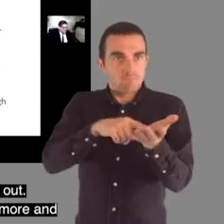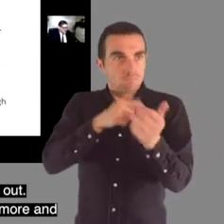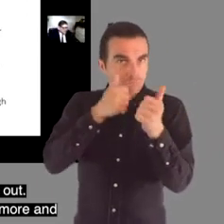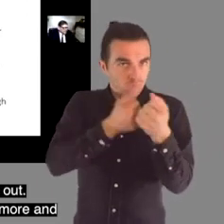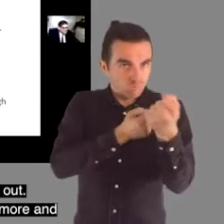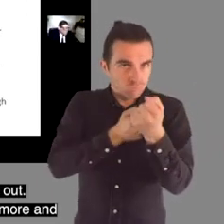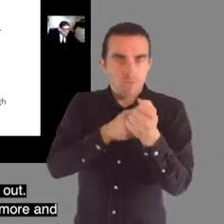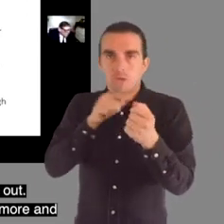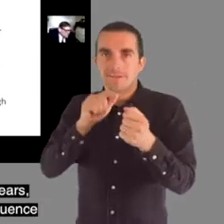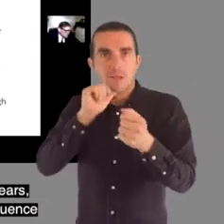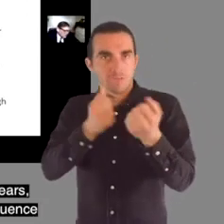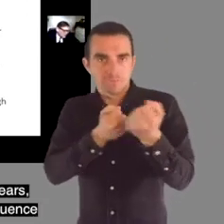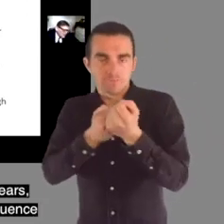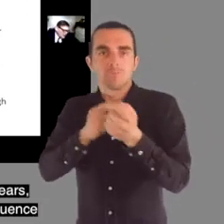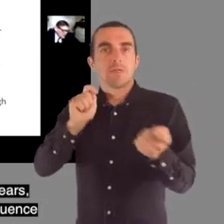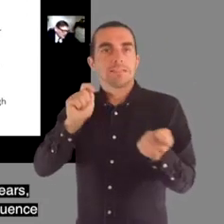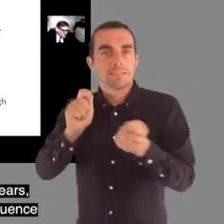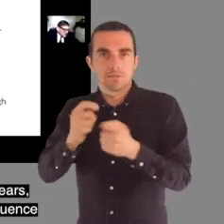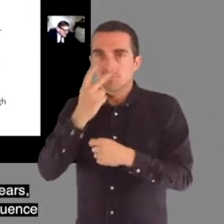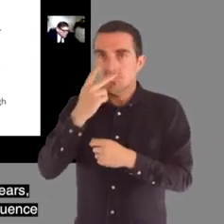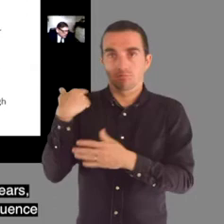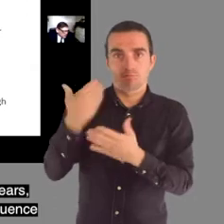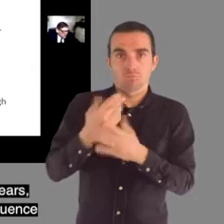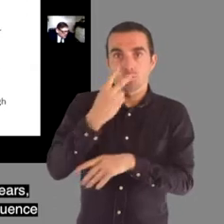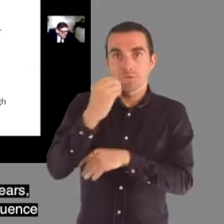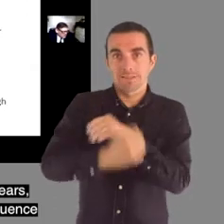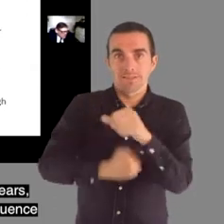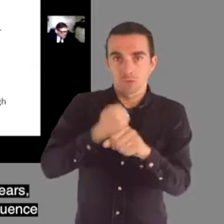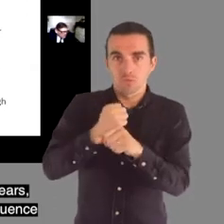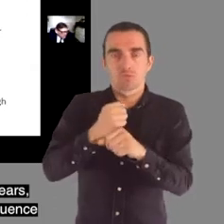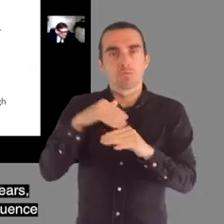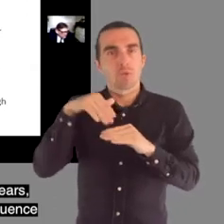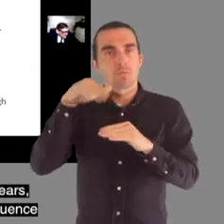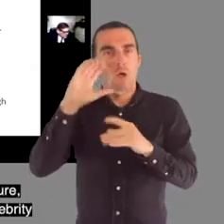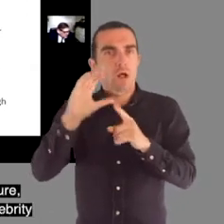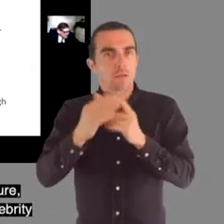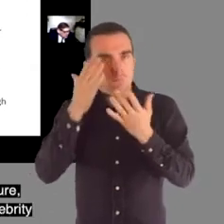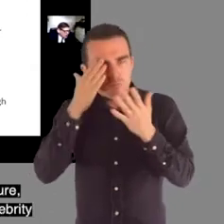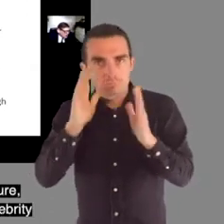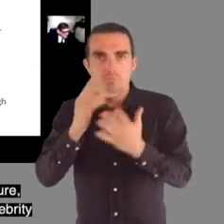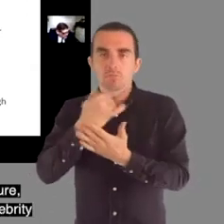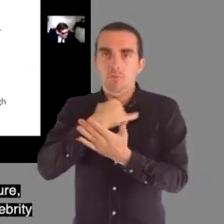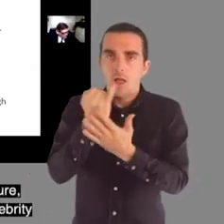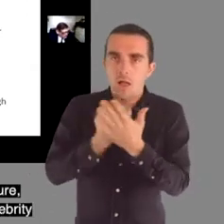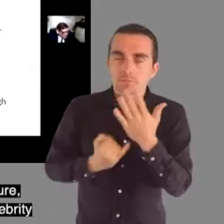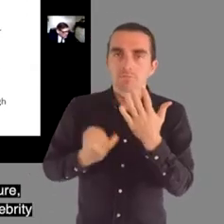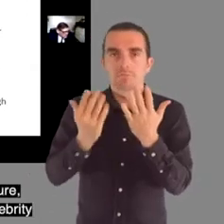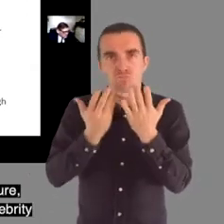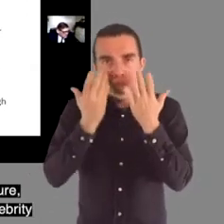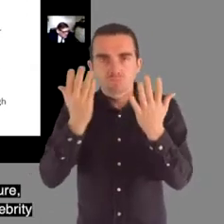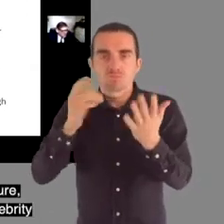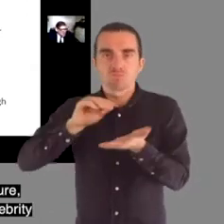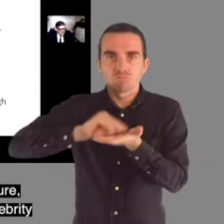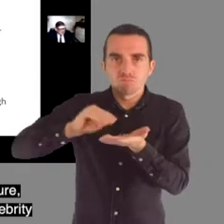Influencing power. We've seen more and more recently in the last 20 years, prominent people culturally influence thinking through arts, literature, journalism,